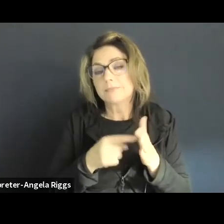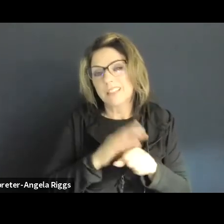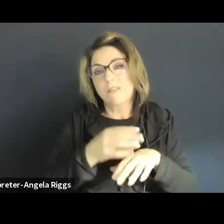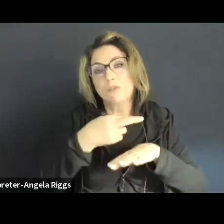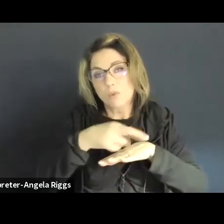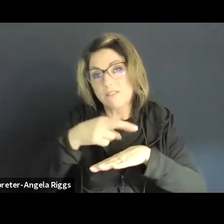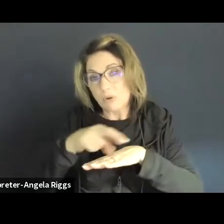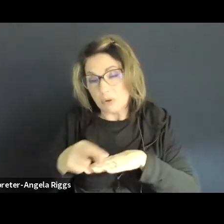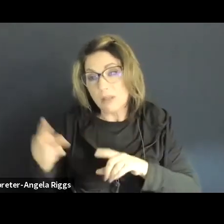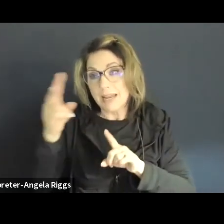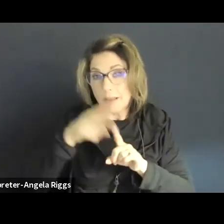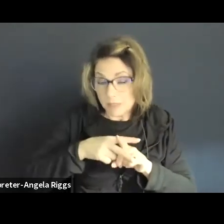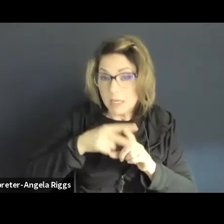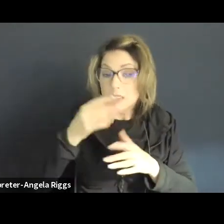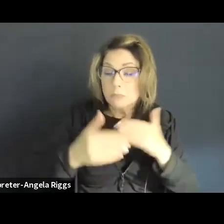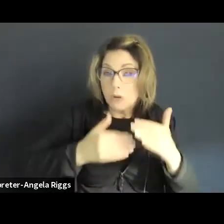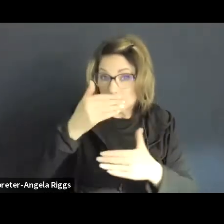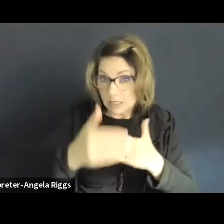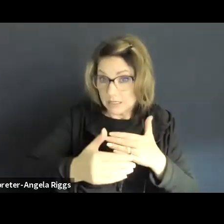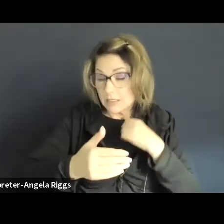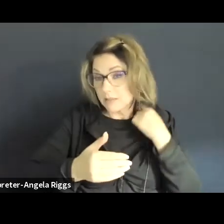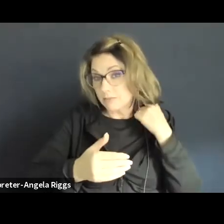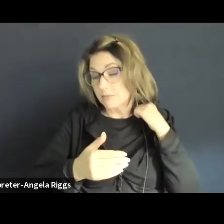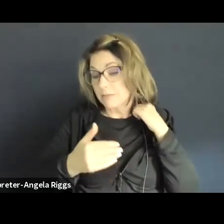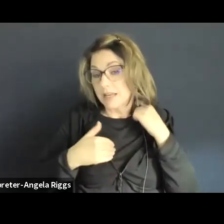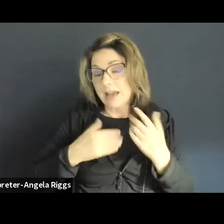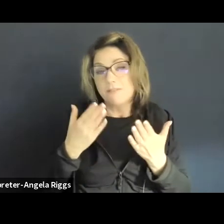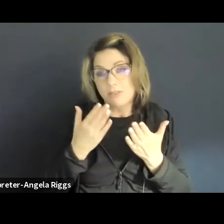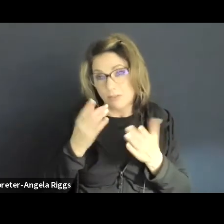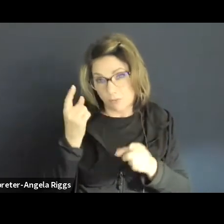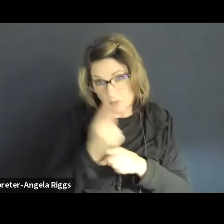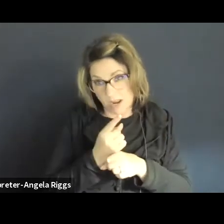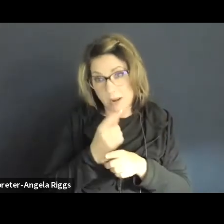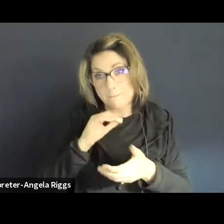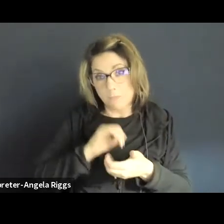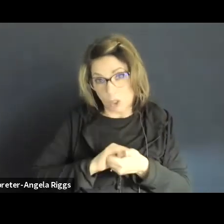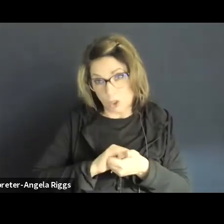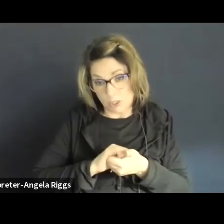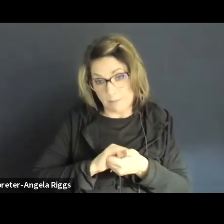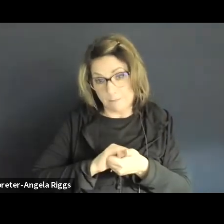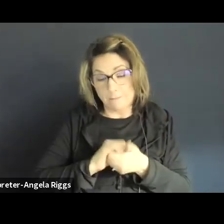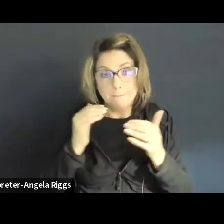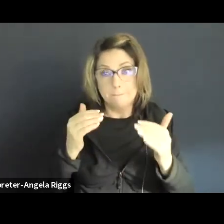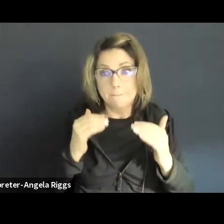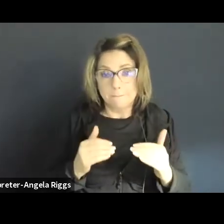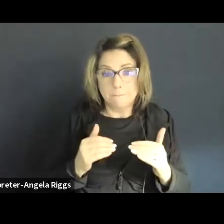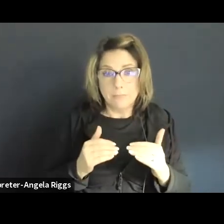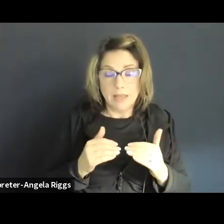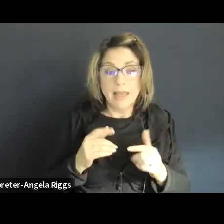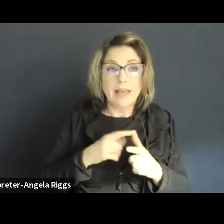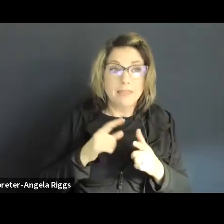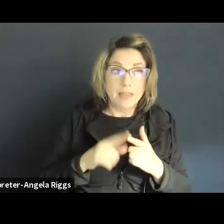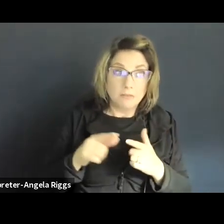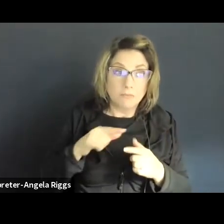application processes and have the right partnerships. With that, next slide, and we'll turn to